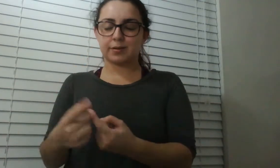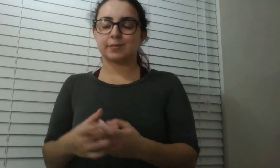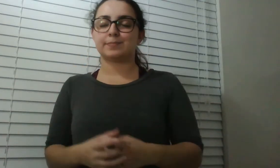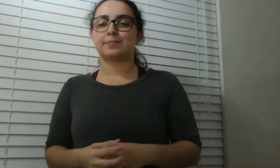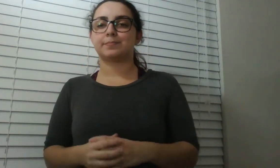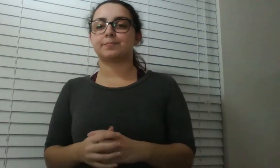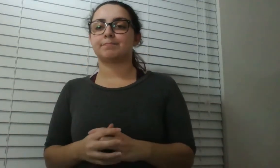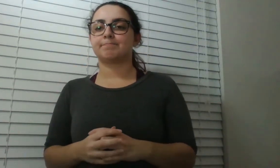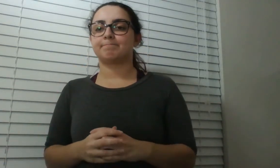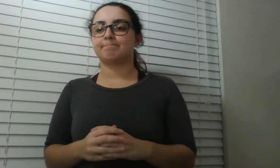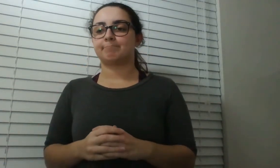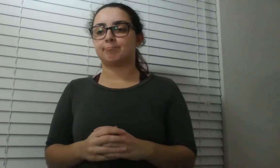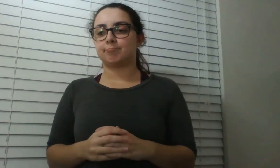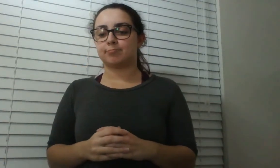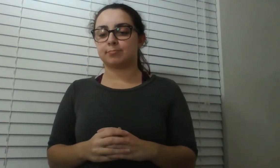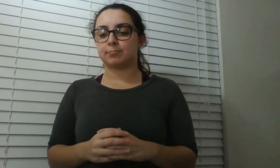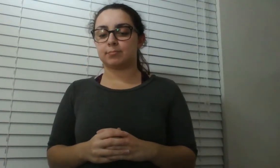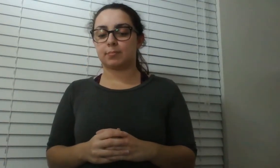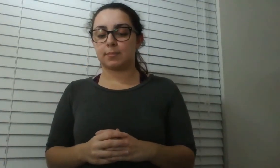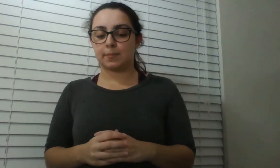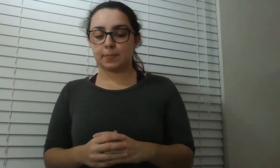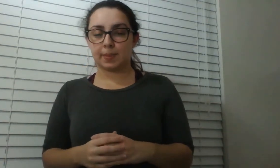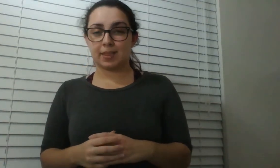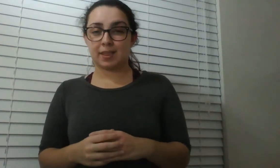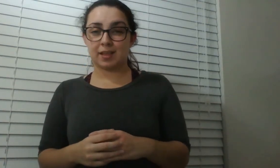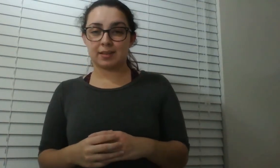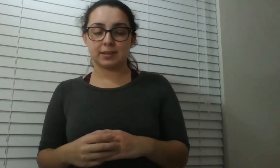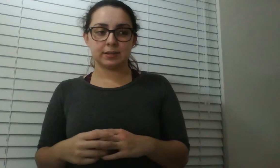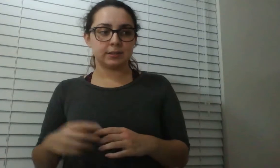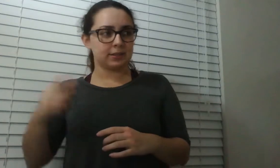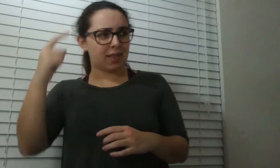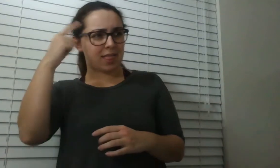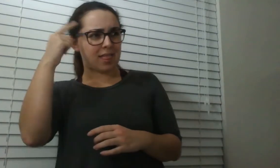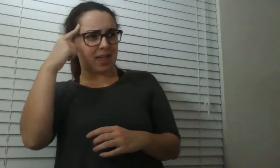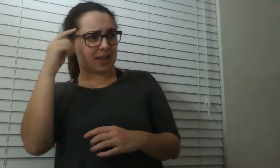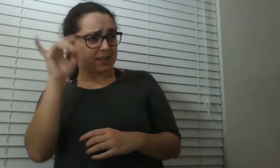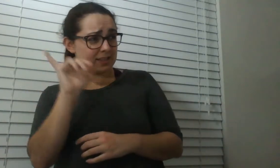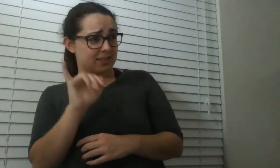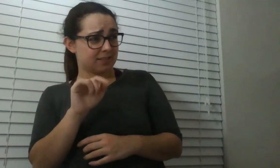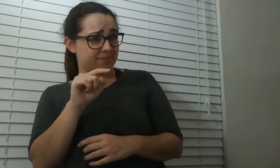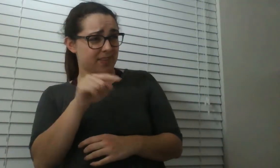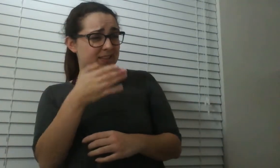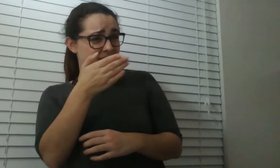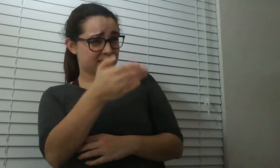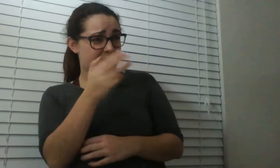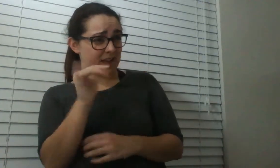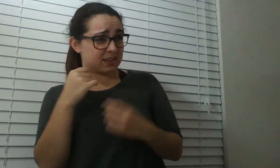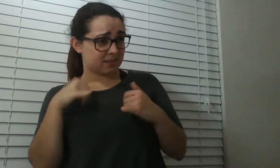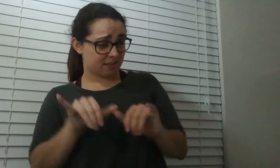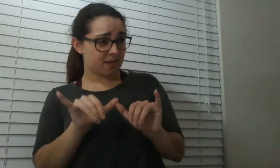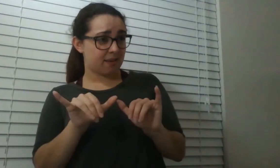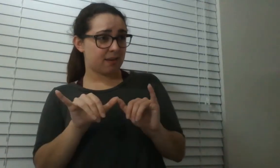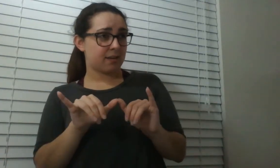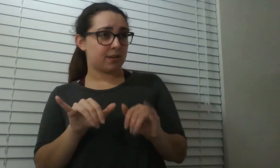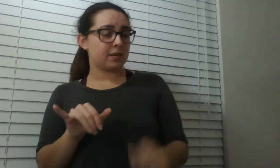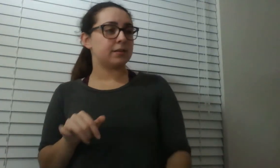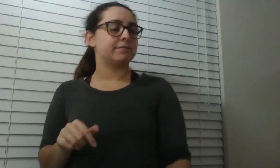Do you think it's still there? I think it's still there. I think it is. The route's pretty complicated. With that